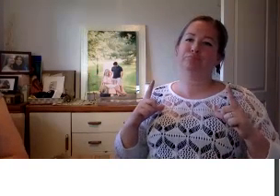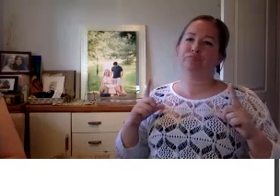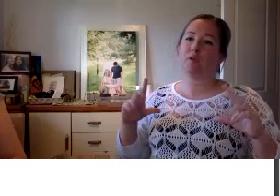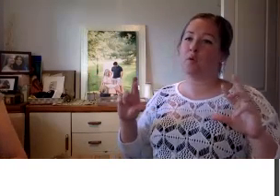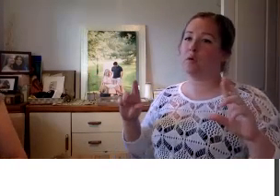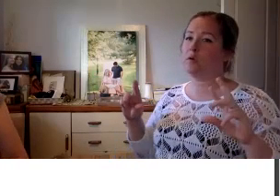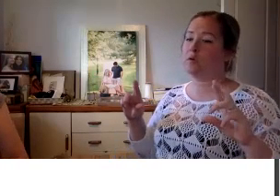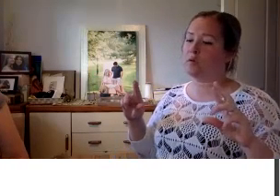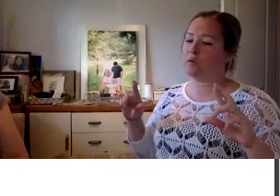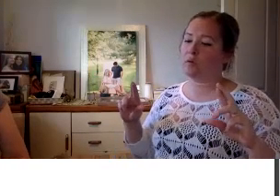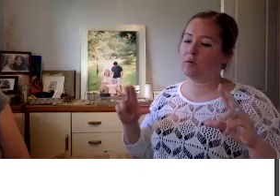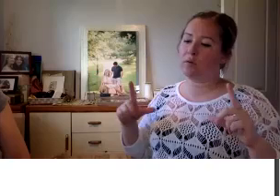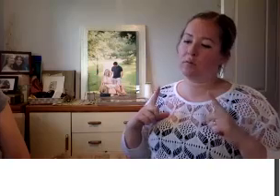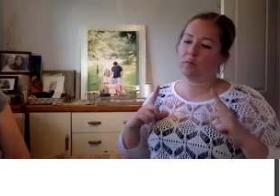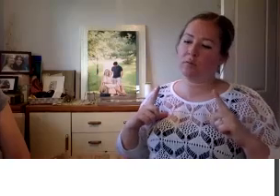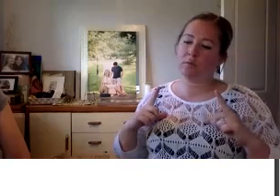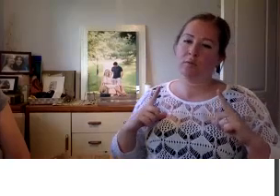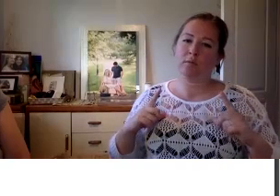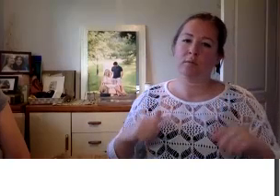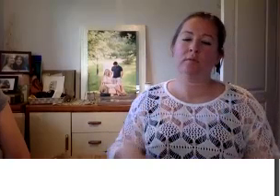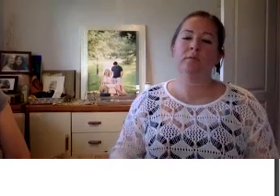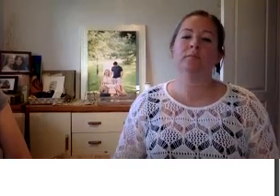I'm retired.